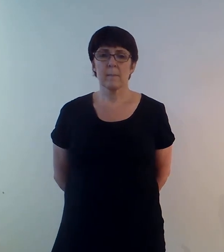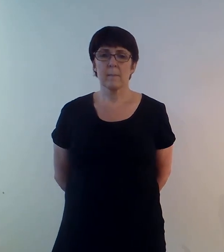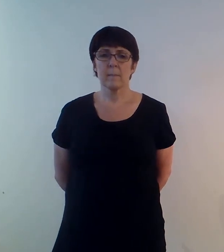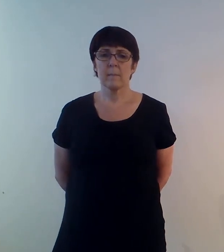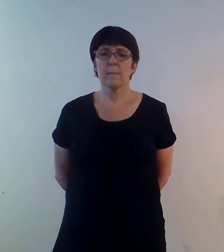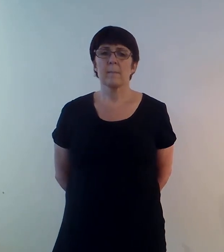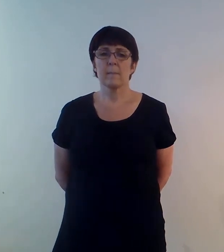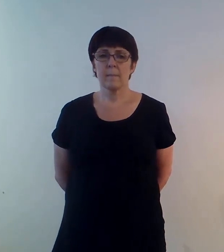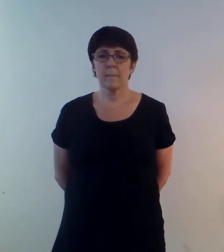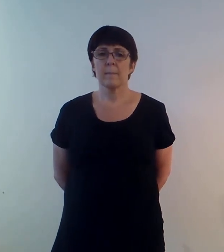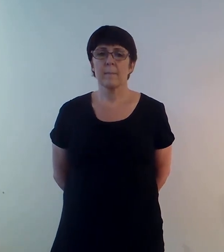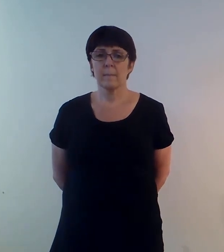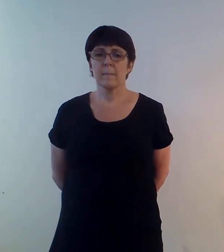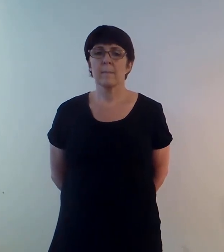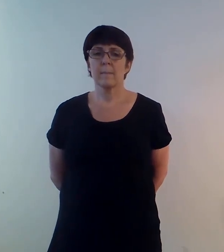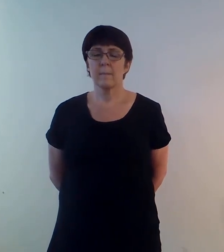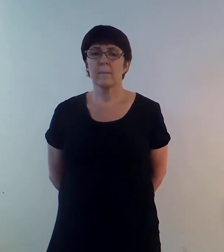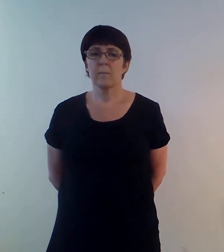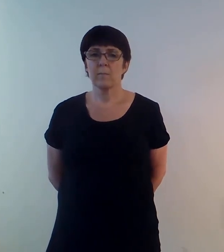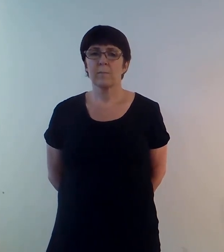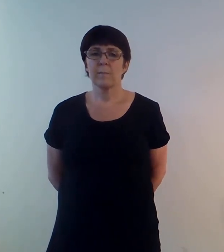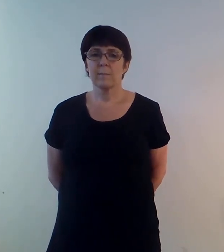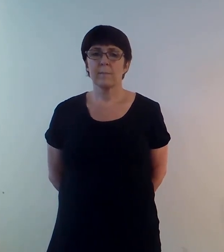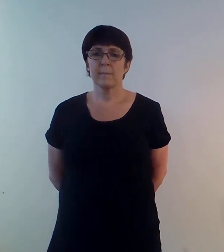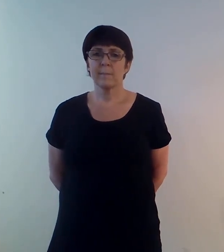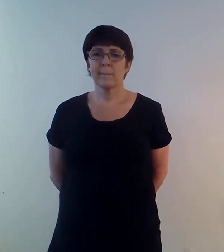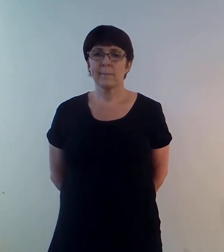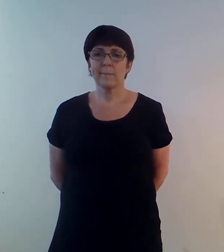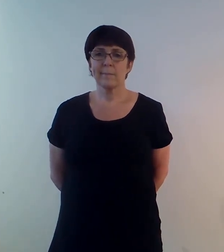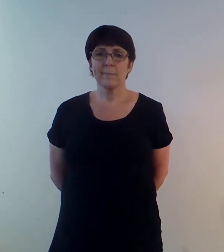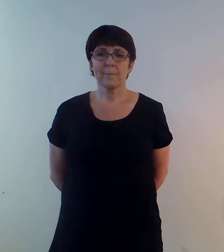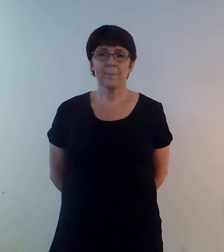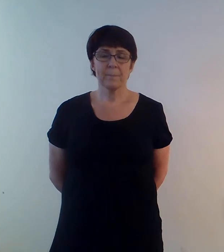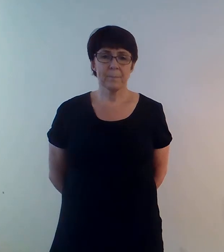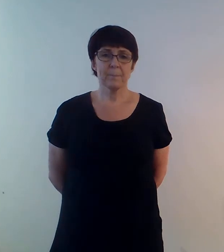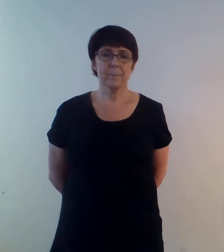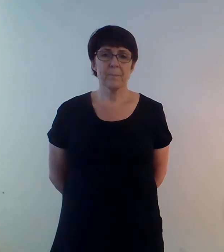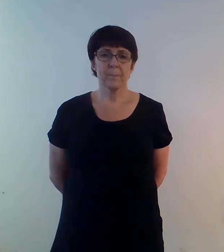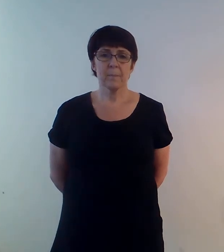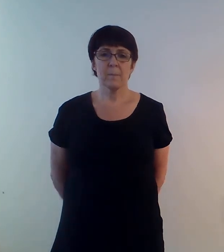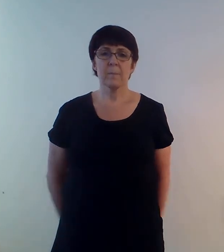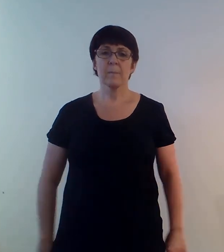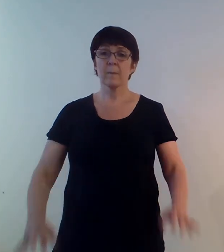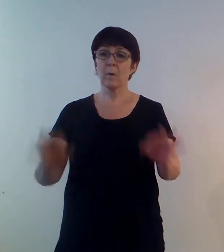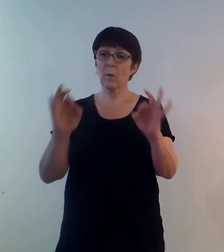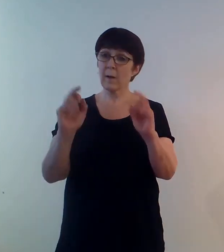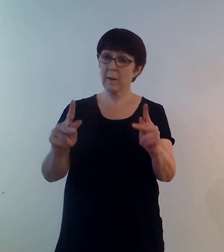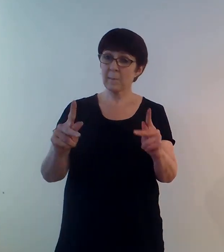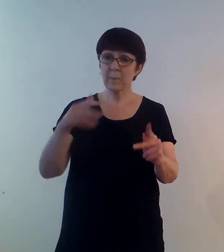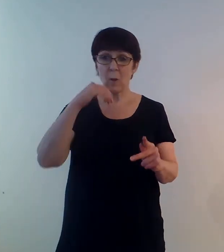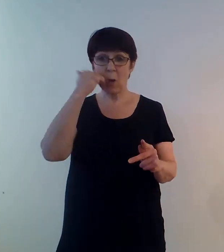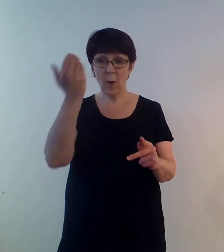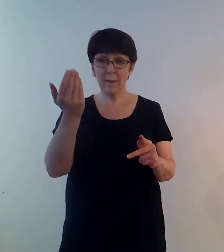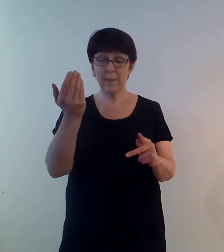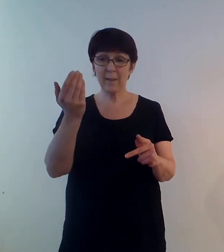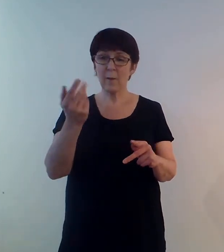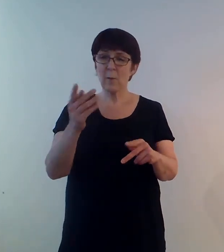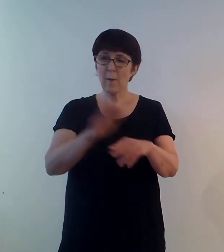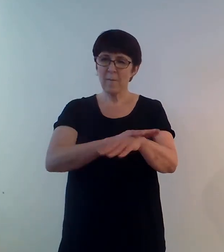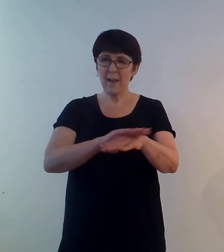Tight. And 3, 2, 1. And relax. Very good. Again, hopefully feeling the burn. All these